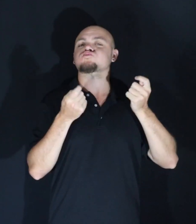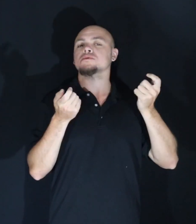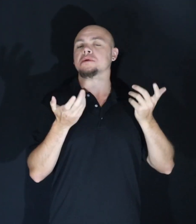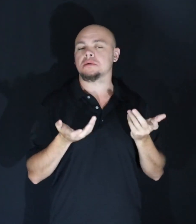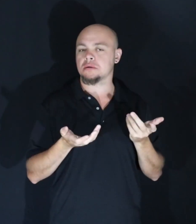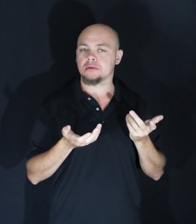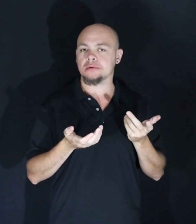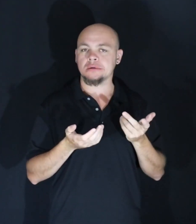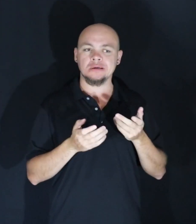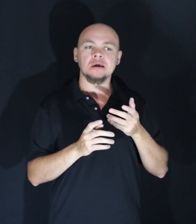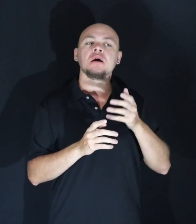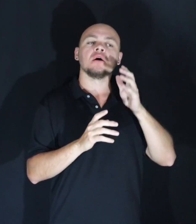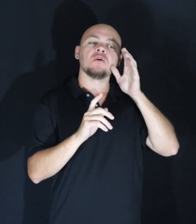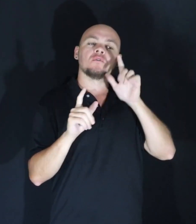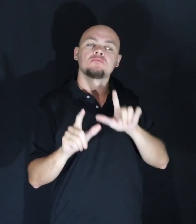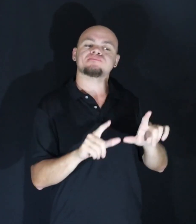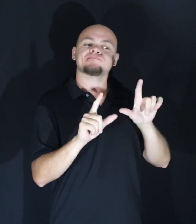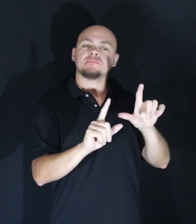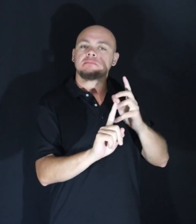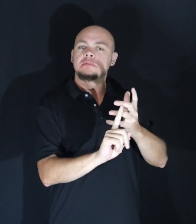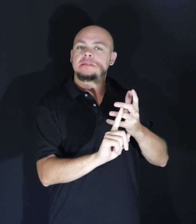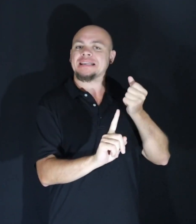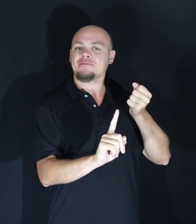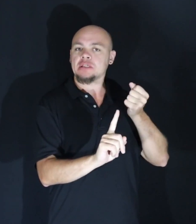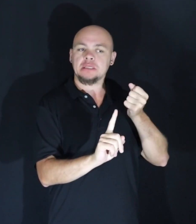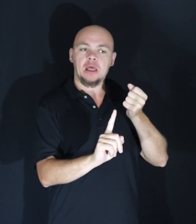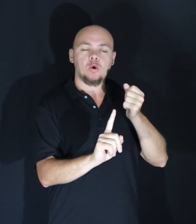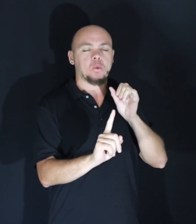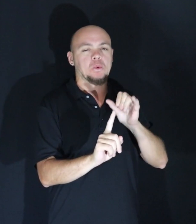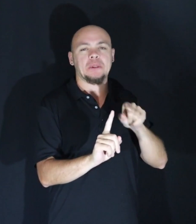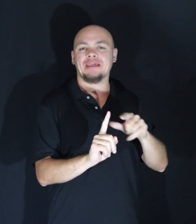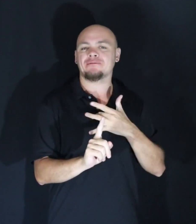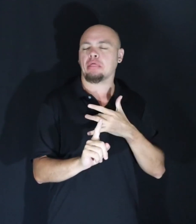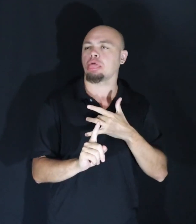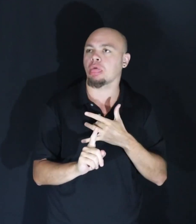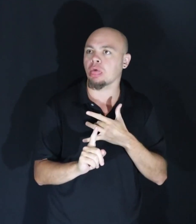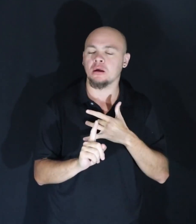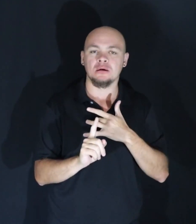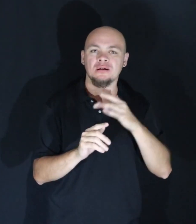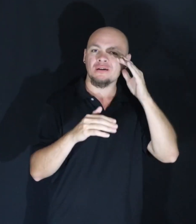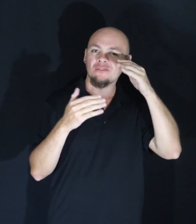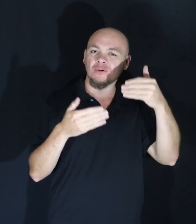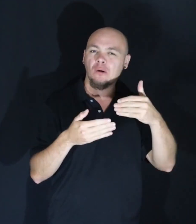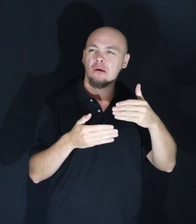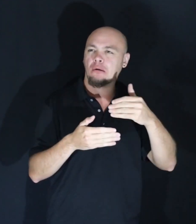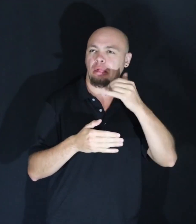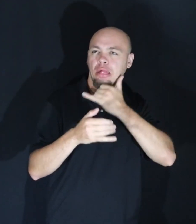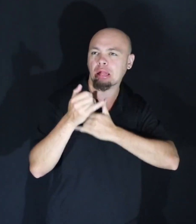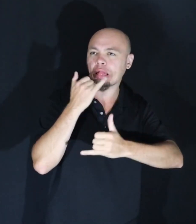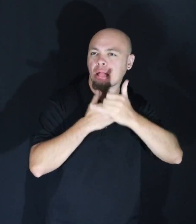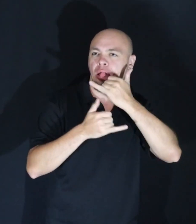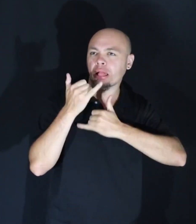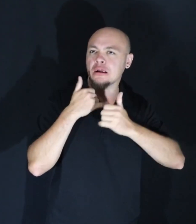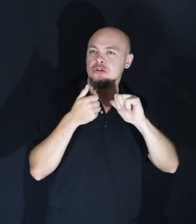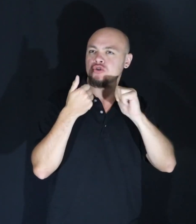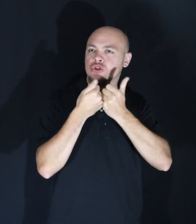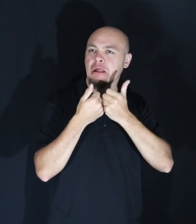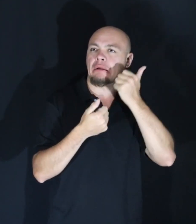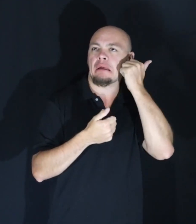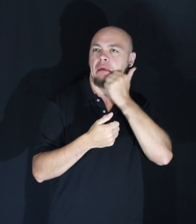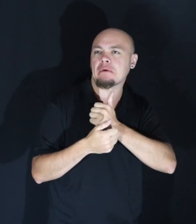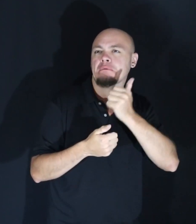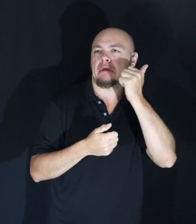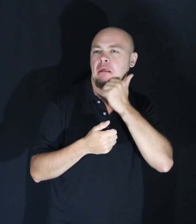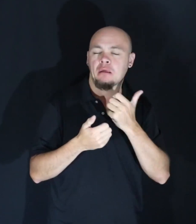with this deficit lens can be exhausting for children. Having to focus on the parts of themselves that they find most challenging, day in,